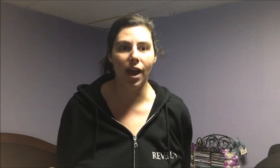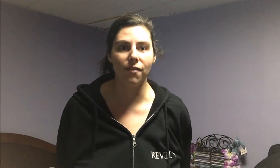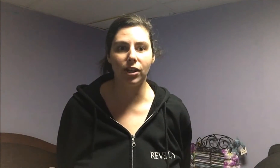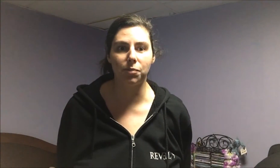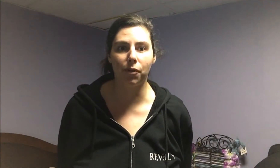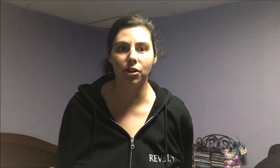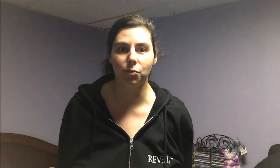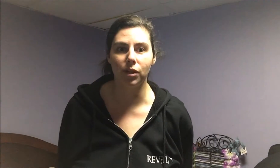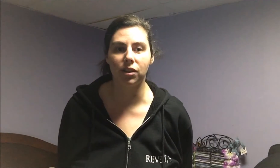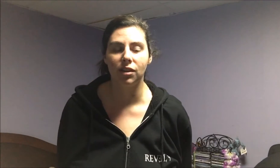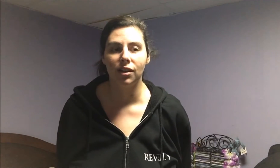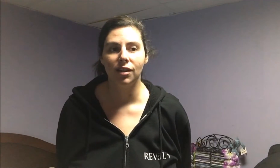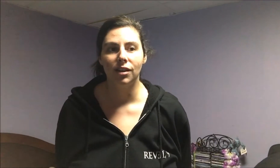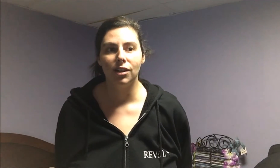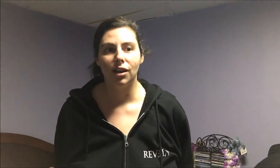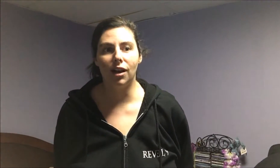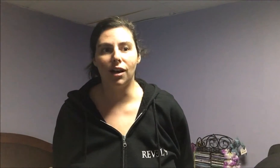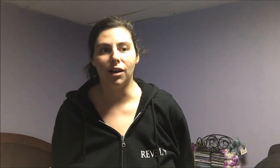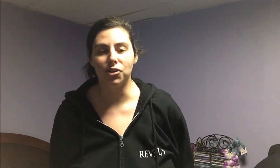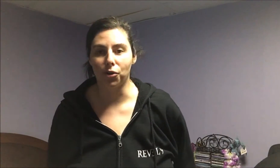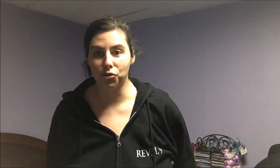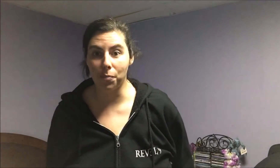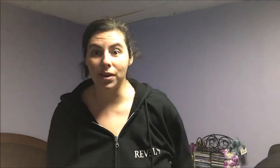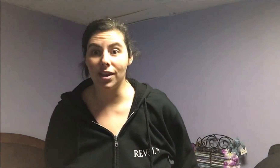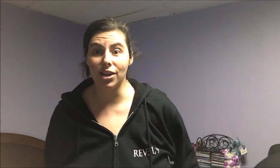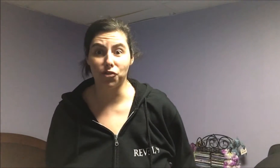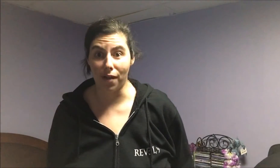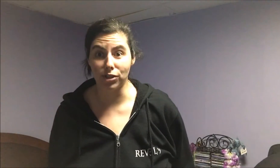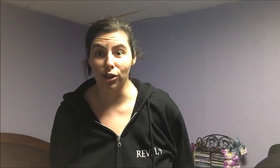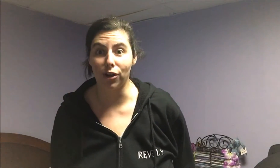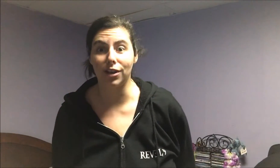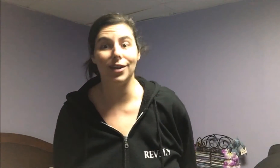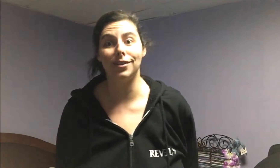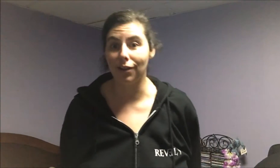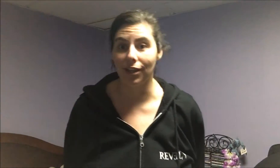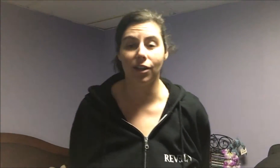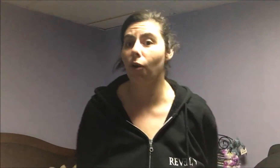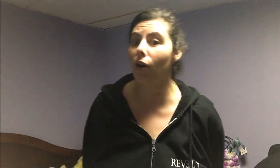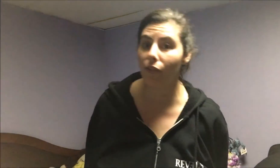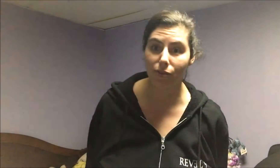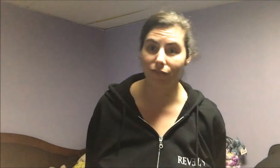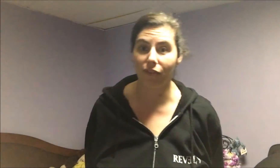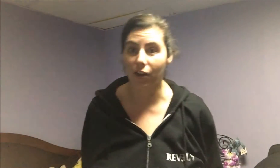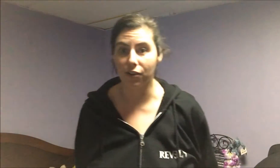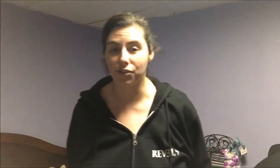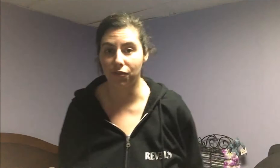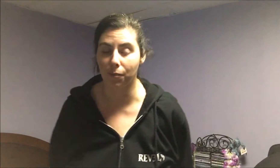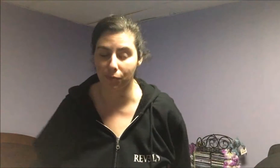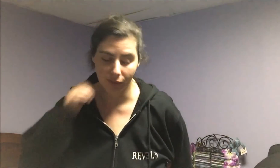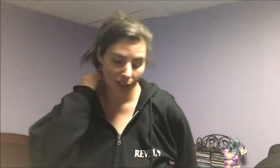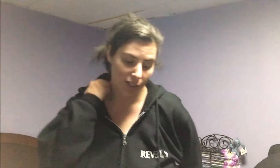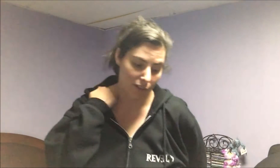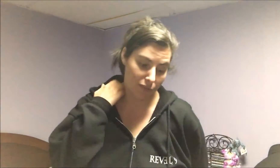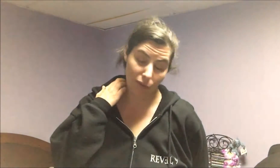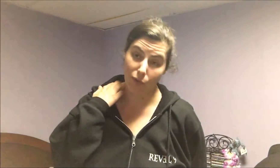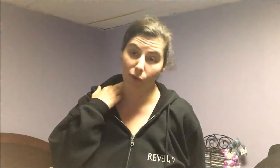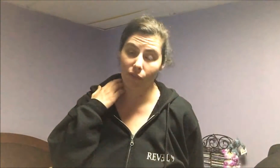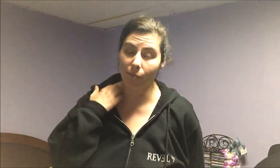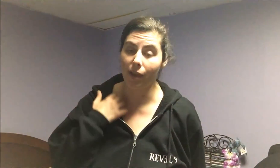have an experience with Charles Trippi and Travis Clark and Duncan and all those fuckers from for the crew of them and